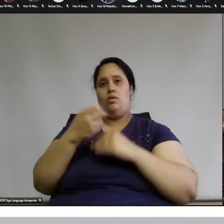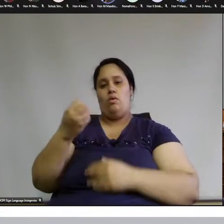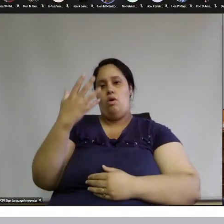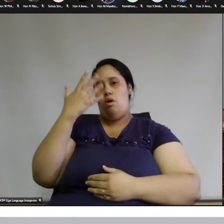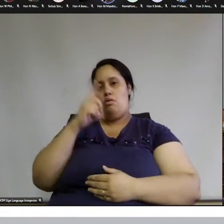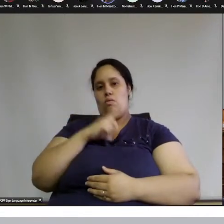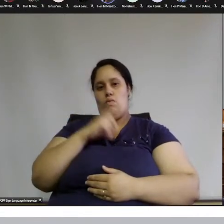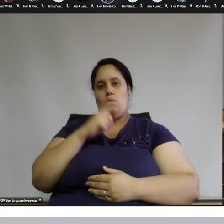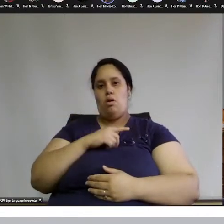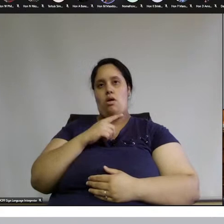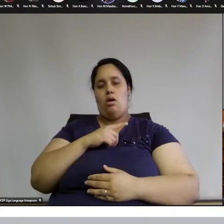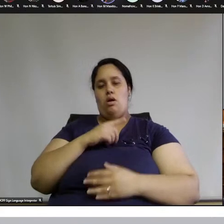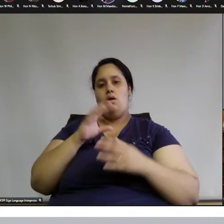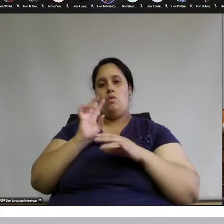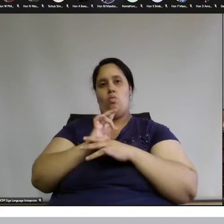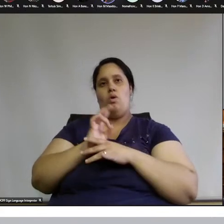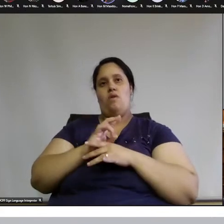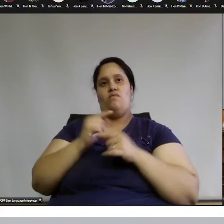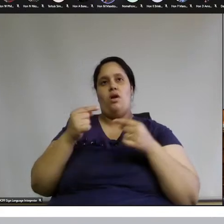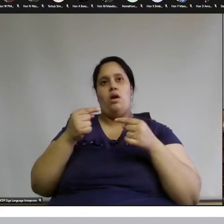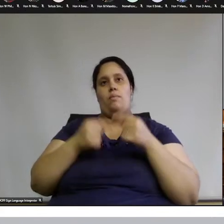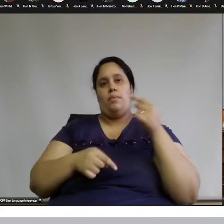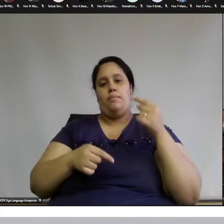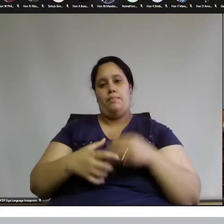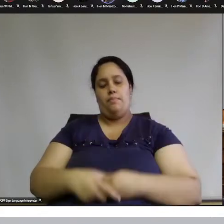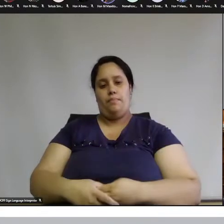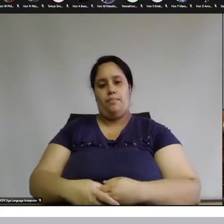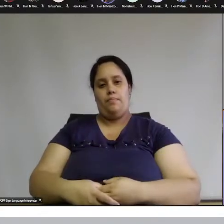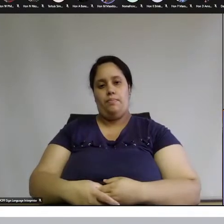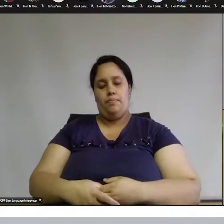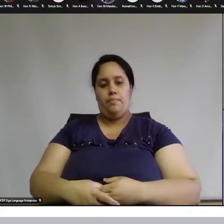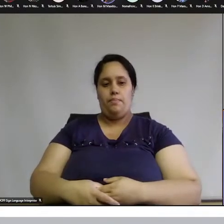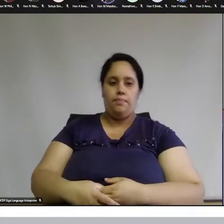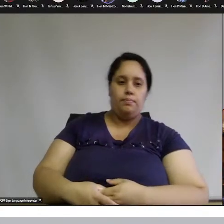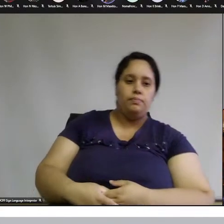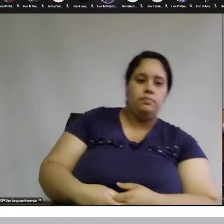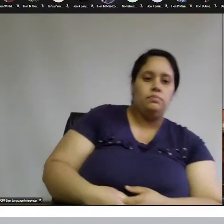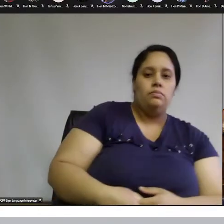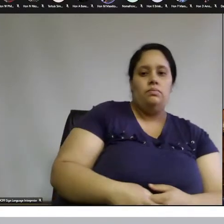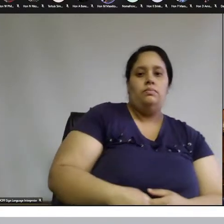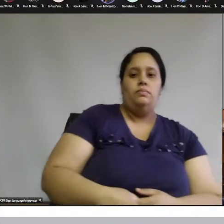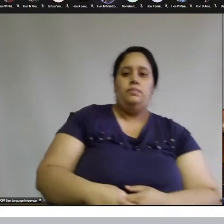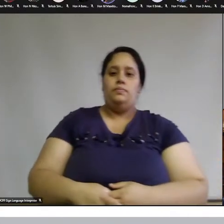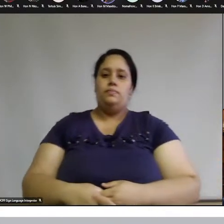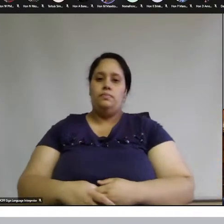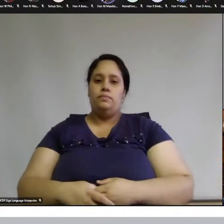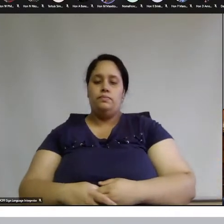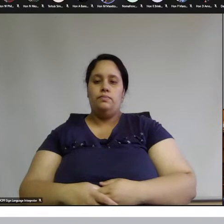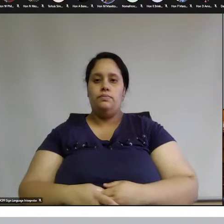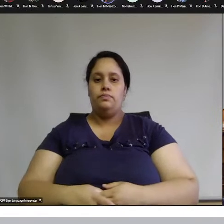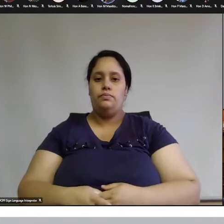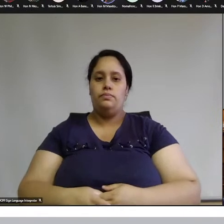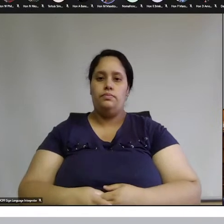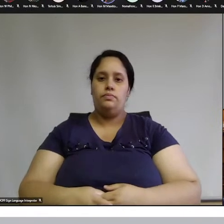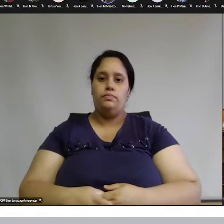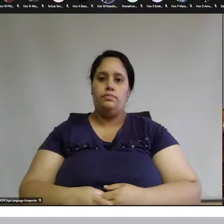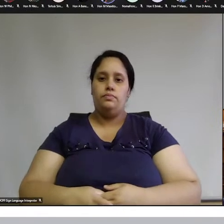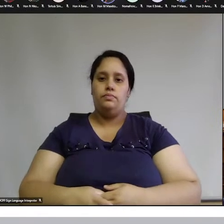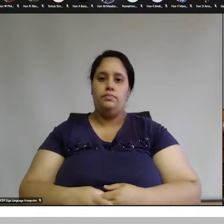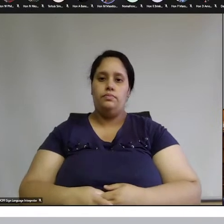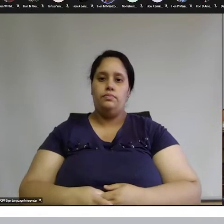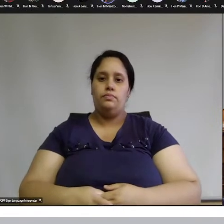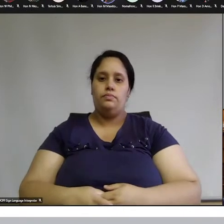for the stability of the connection. Deputy Speaker, before I start with my debate, I